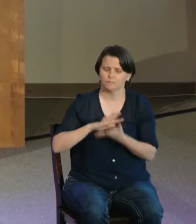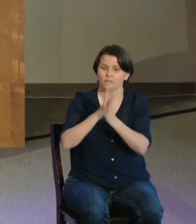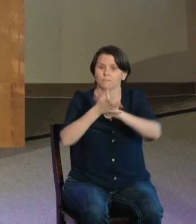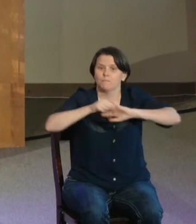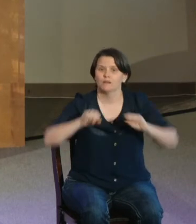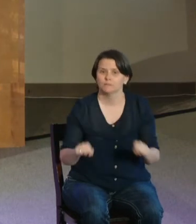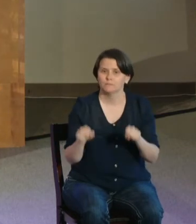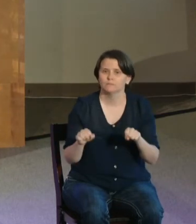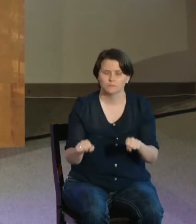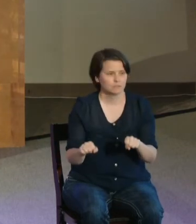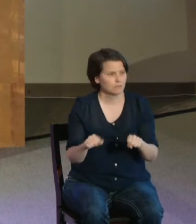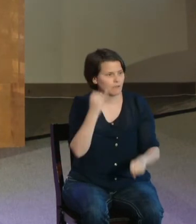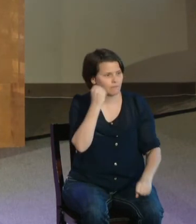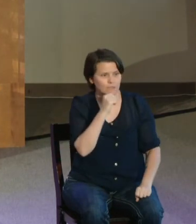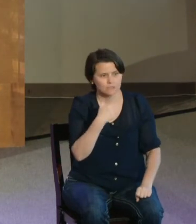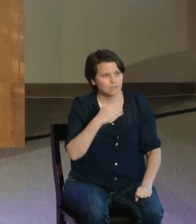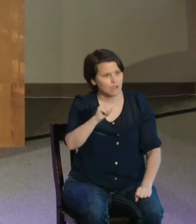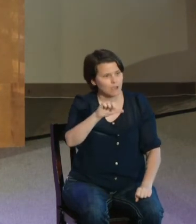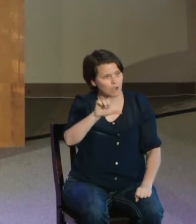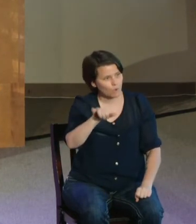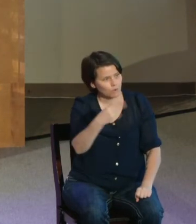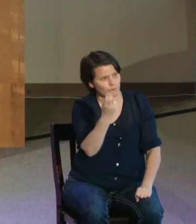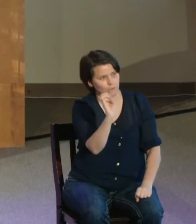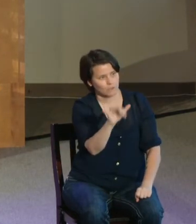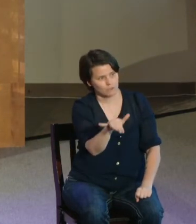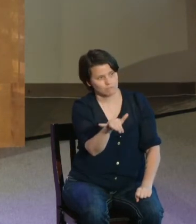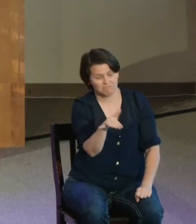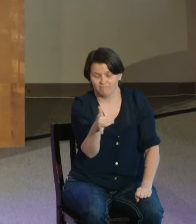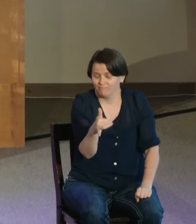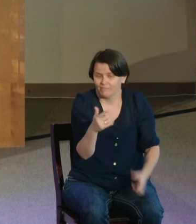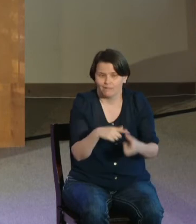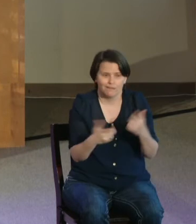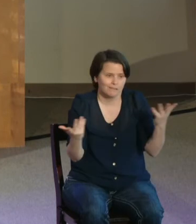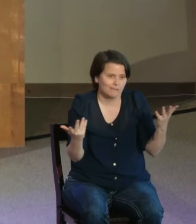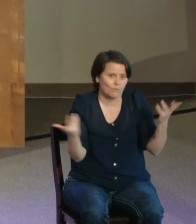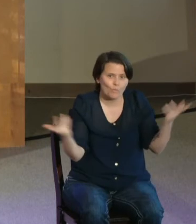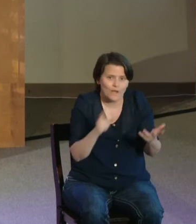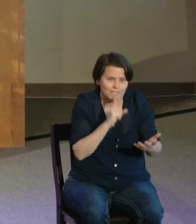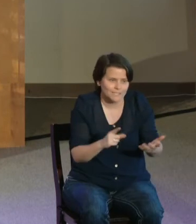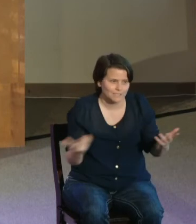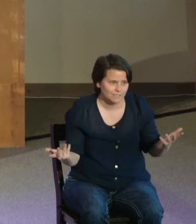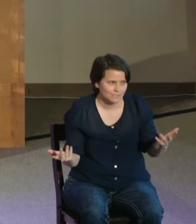not alchemy, I don't know what is. And forgiveness is not a cowardice